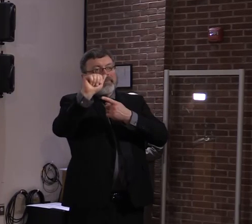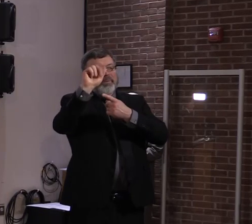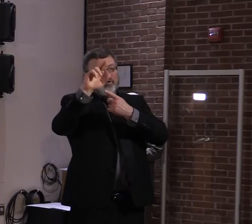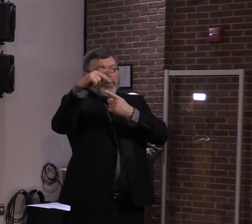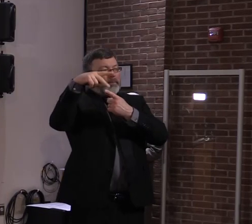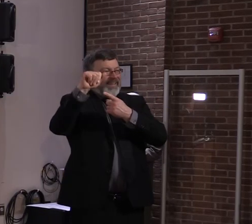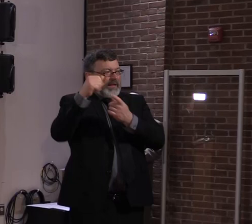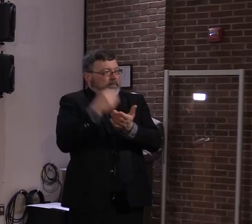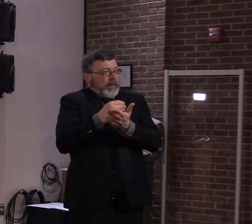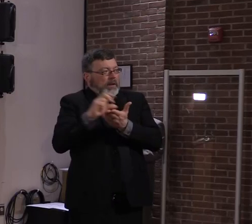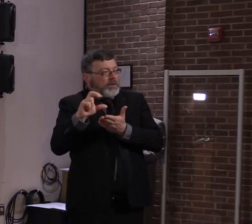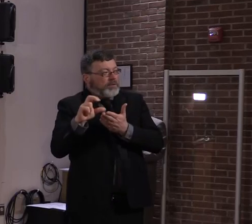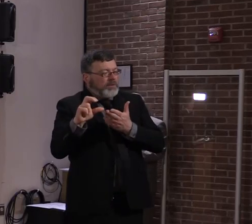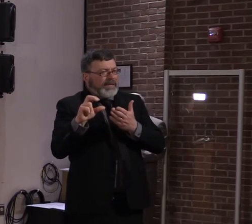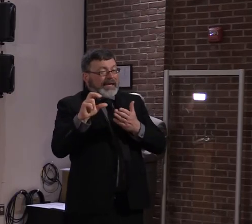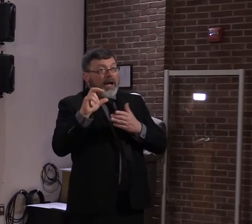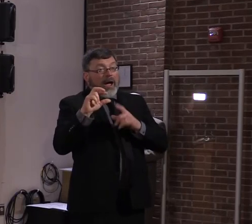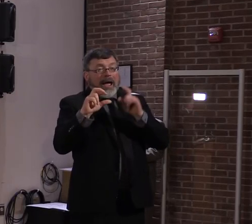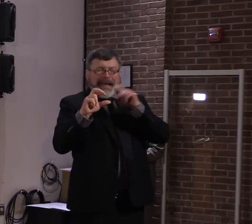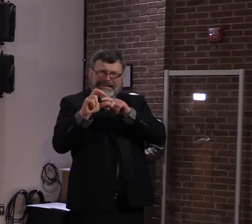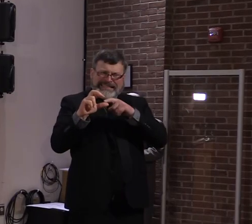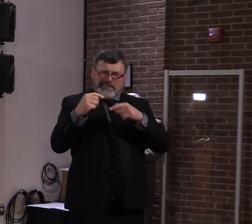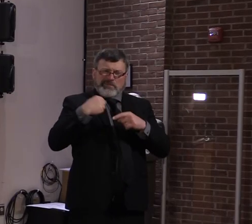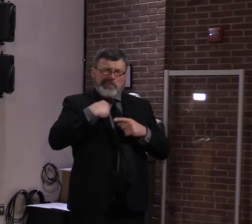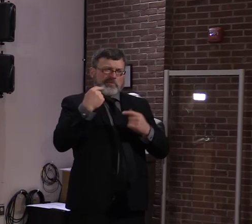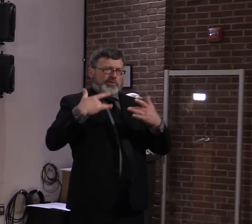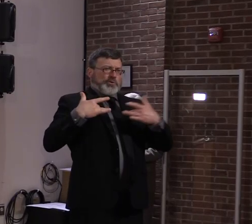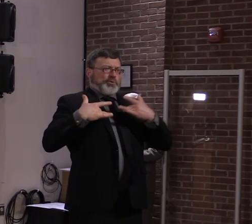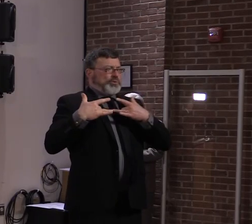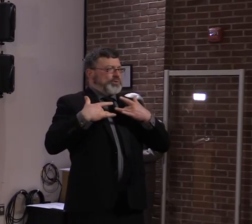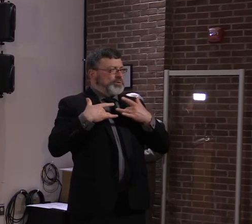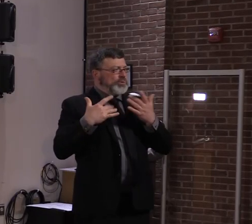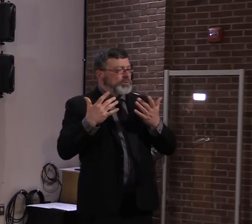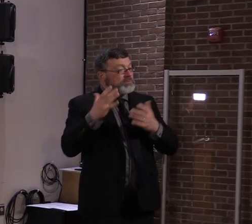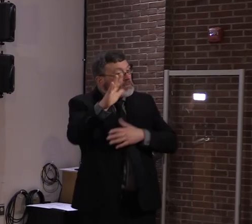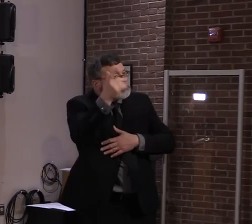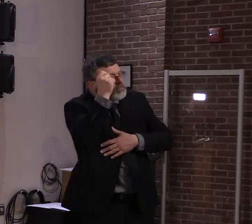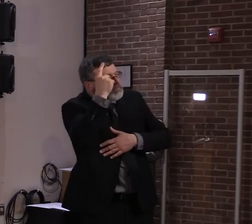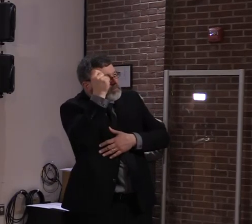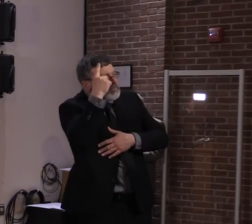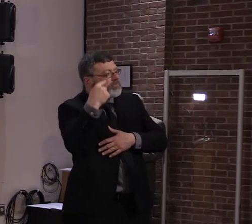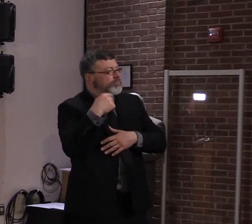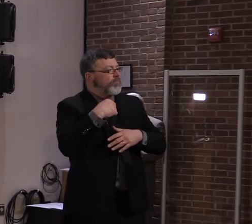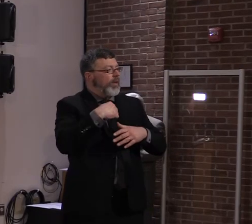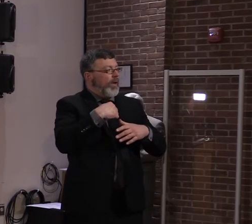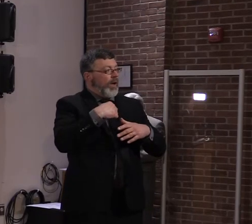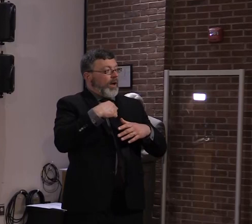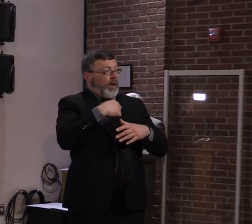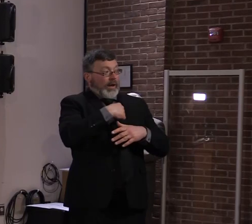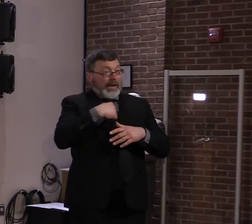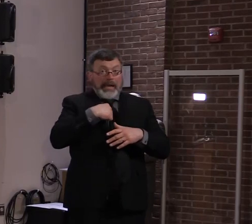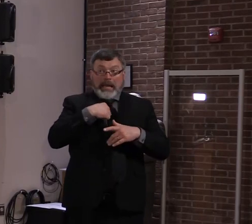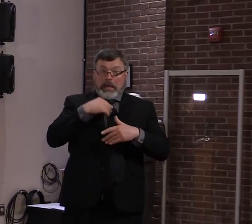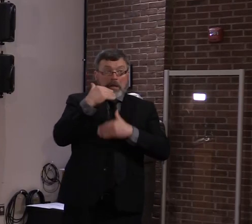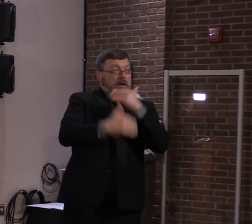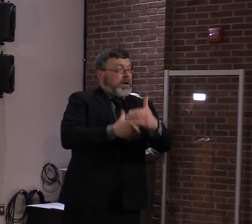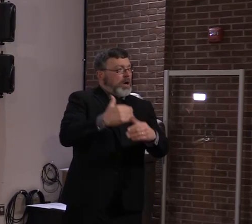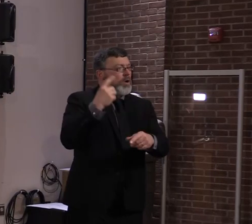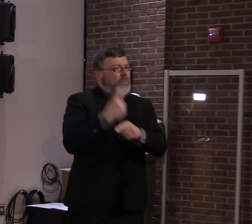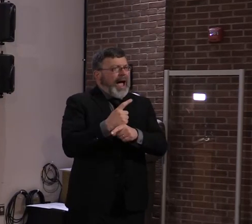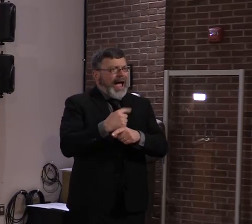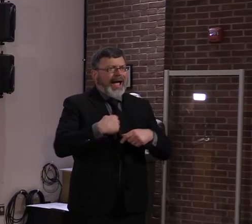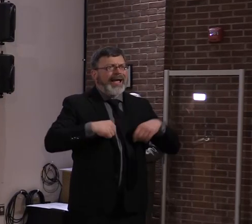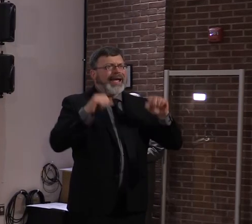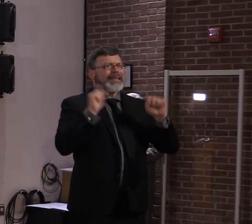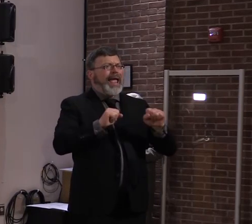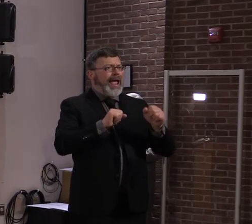be transformational in so many ways if we do it right. And I don't think they're doing it right. So a lot of